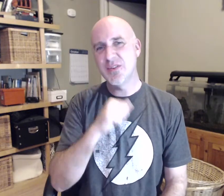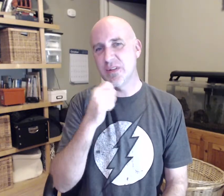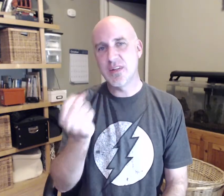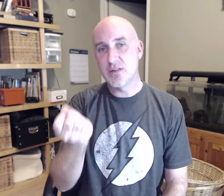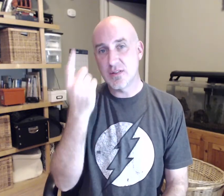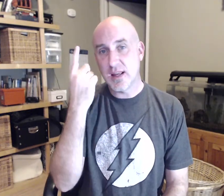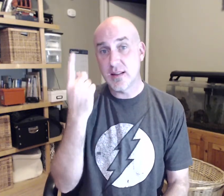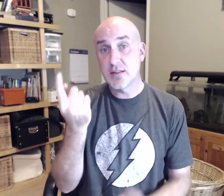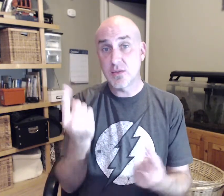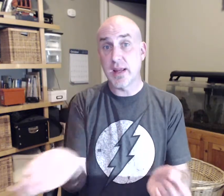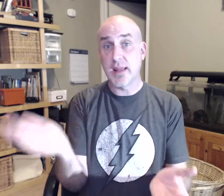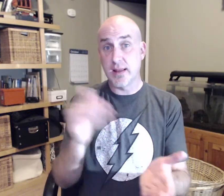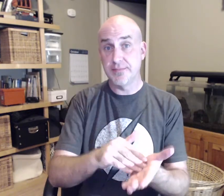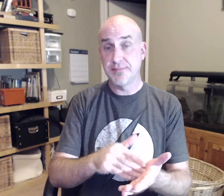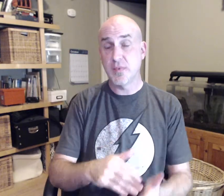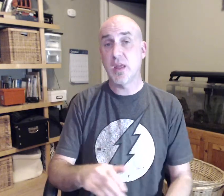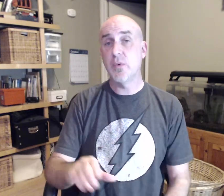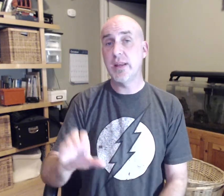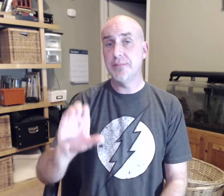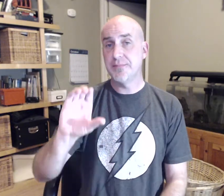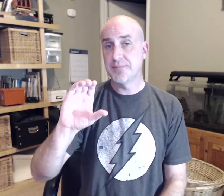didn't understand, let's try again. Okay, ready?